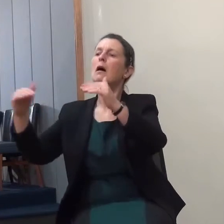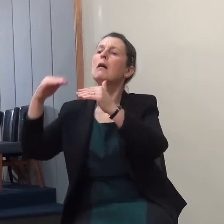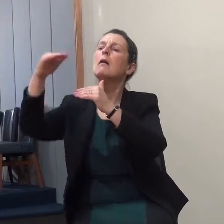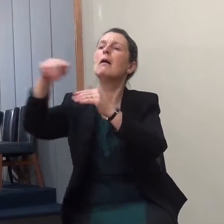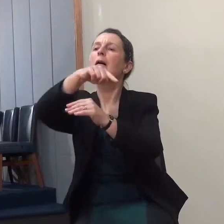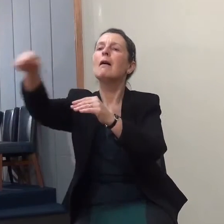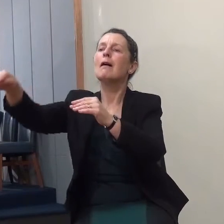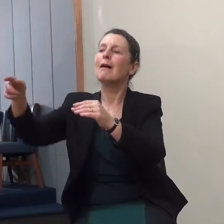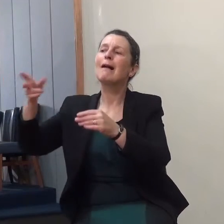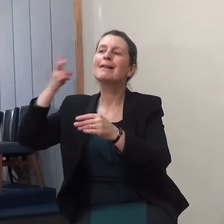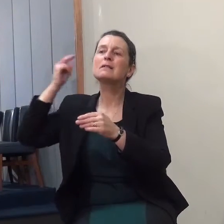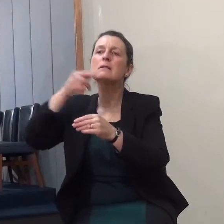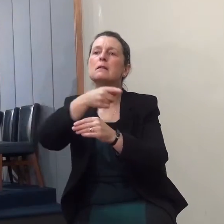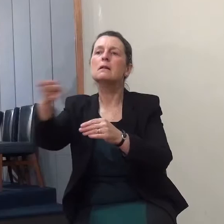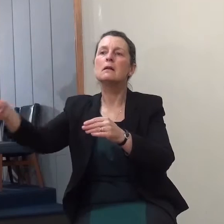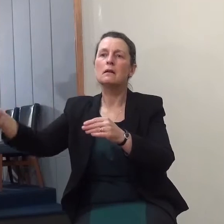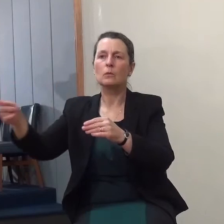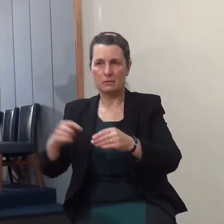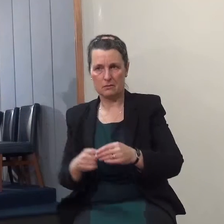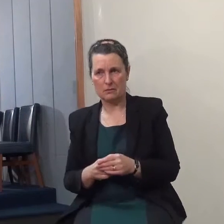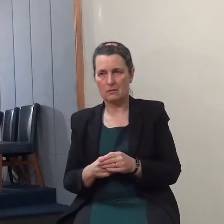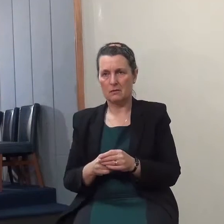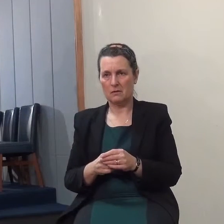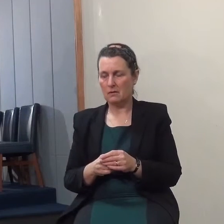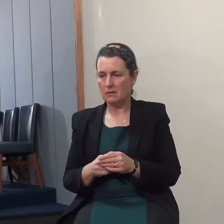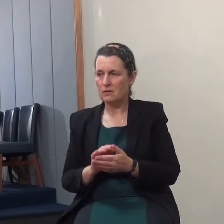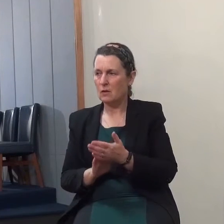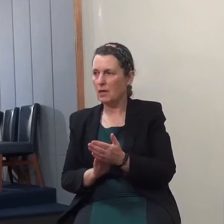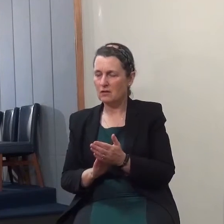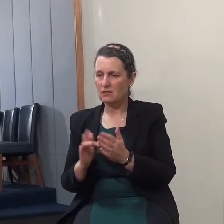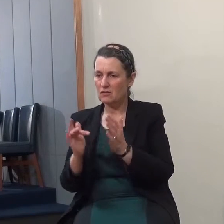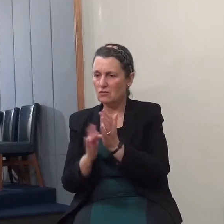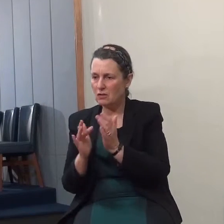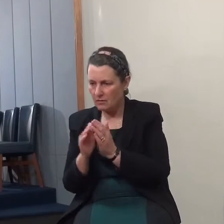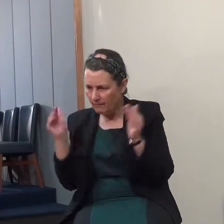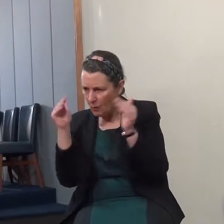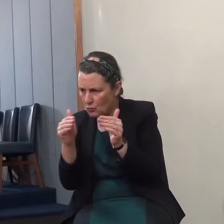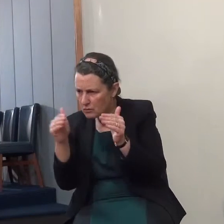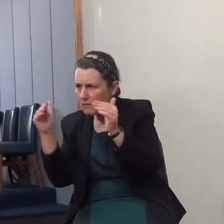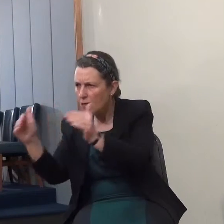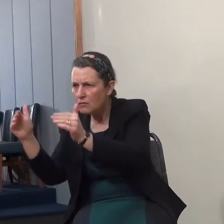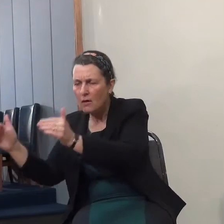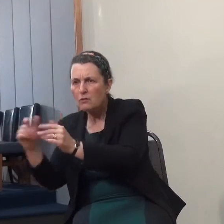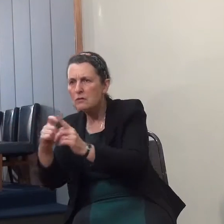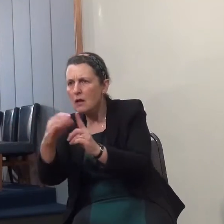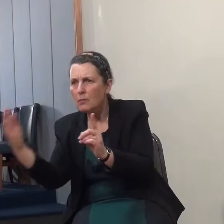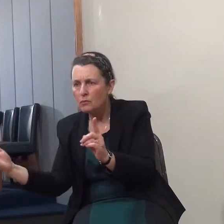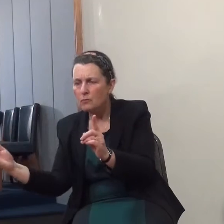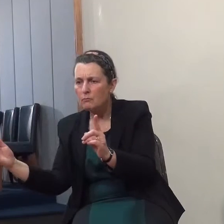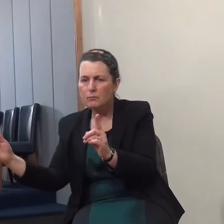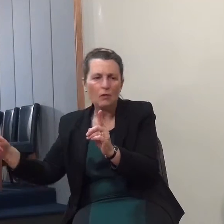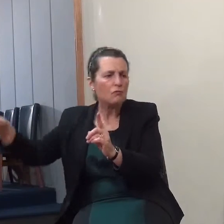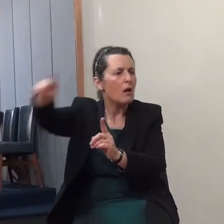tells us, he seats them around him and he addresses them. And there were vast multitudes at the bottom of the hill